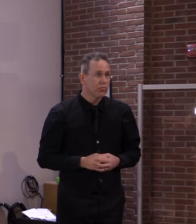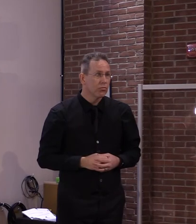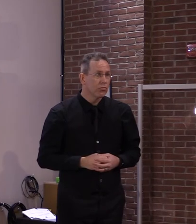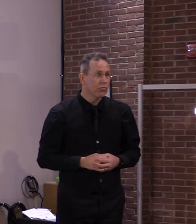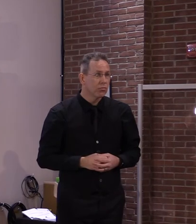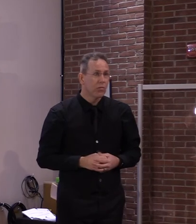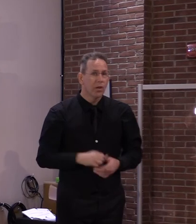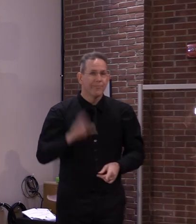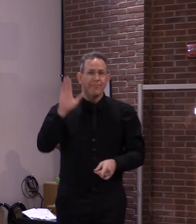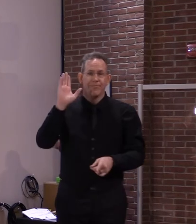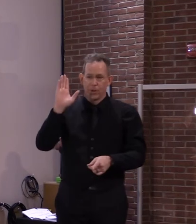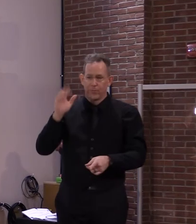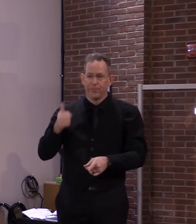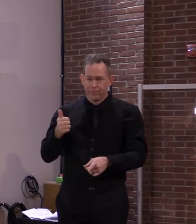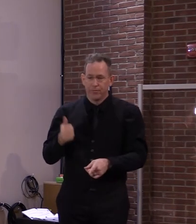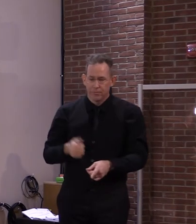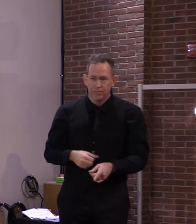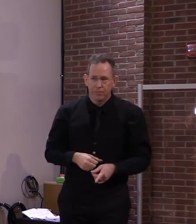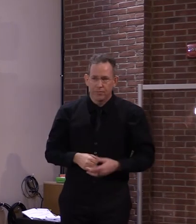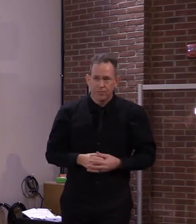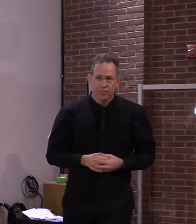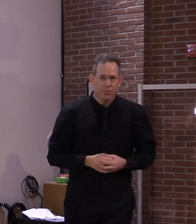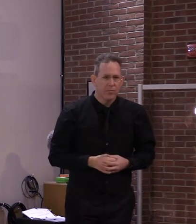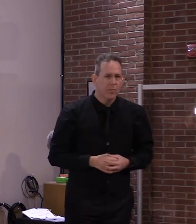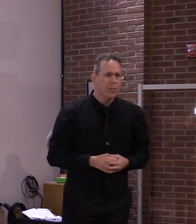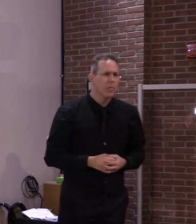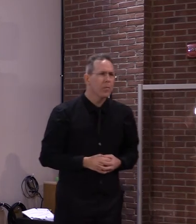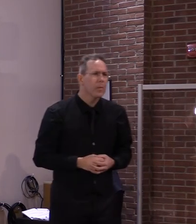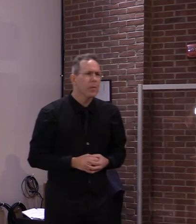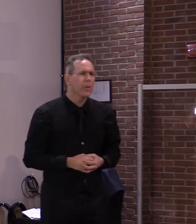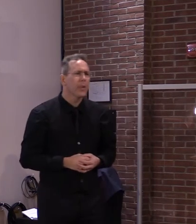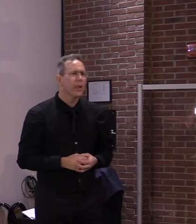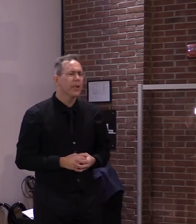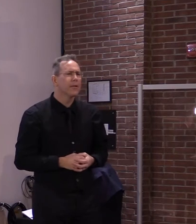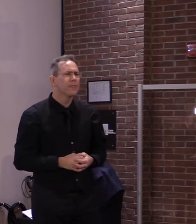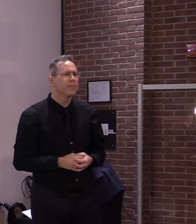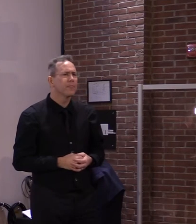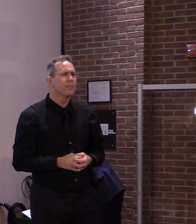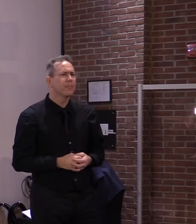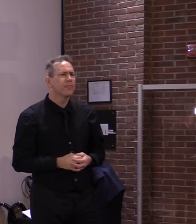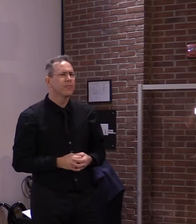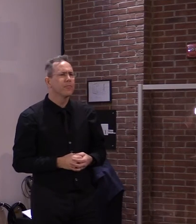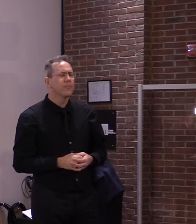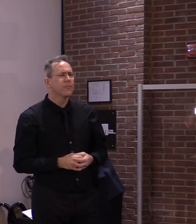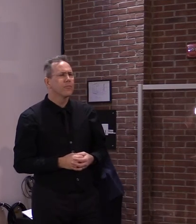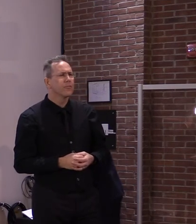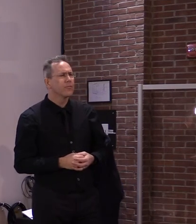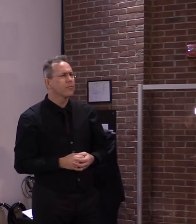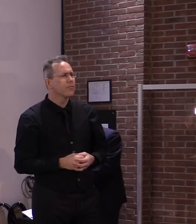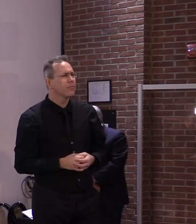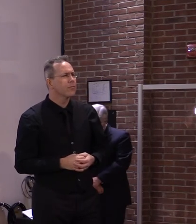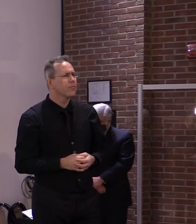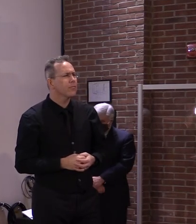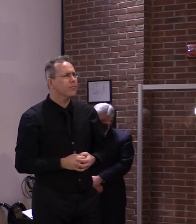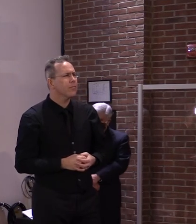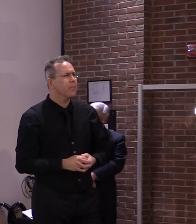good afternoon everyone um it's really encouraging to learn today that the state's able to begin loosening restrictions on